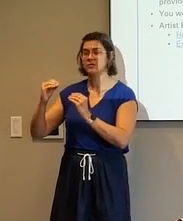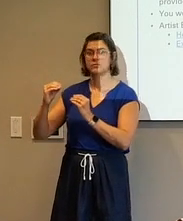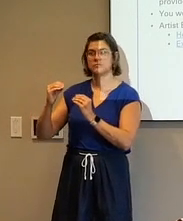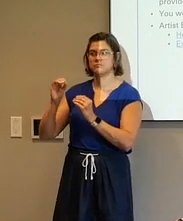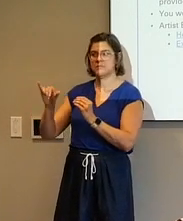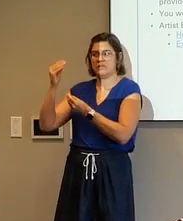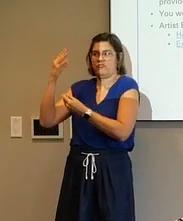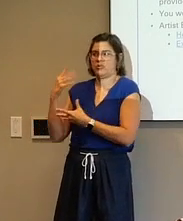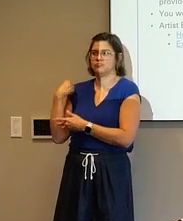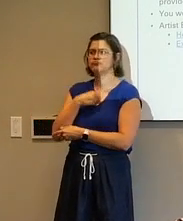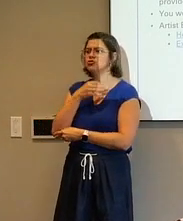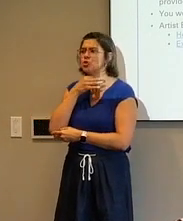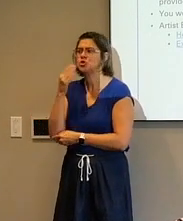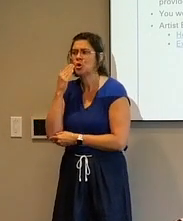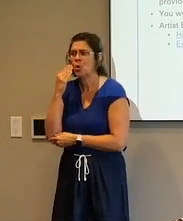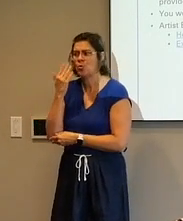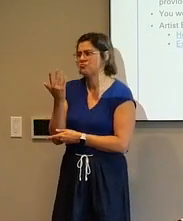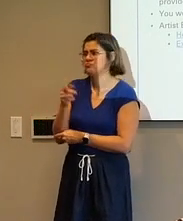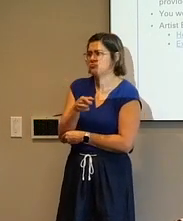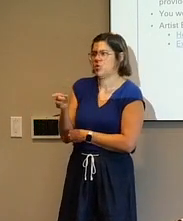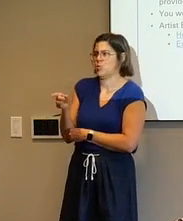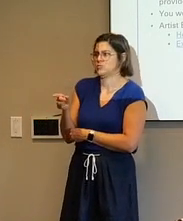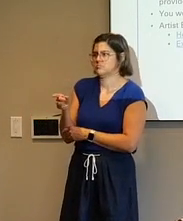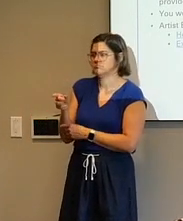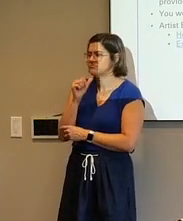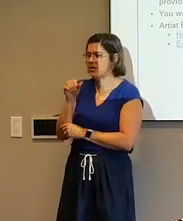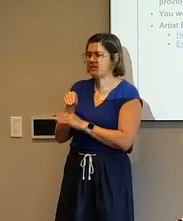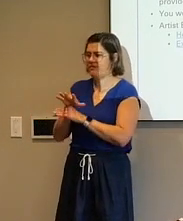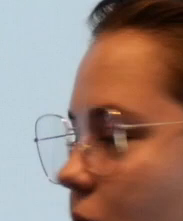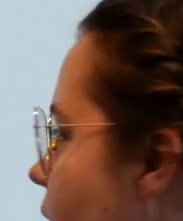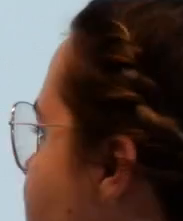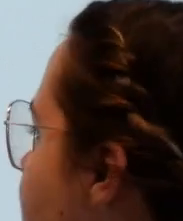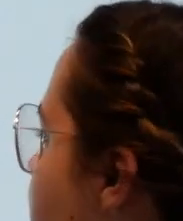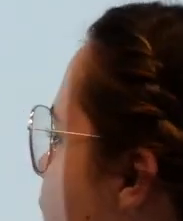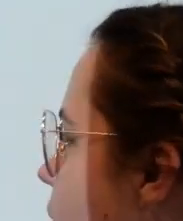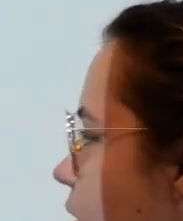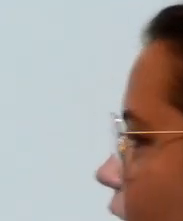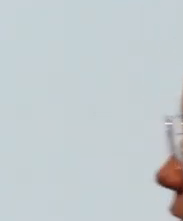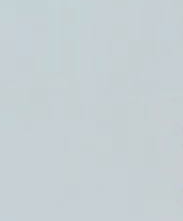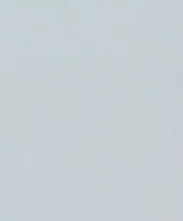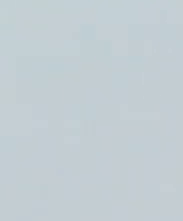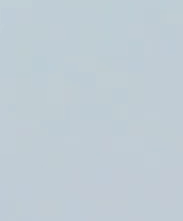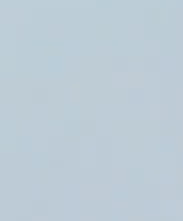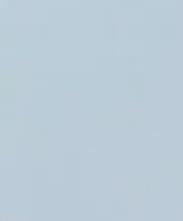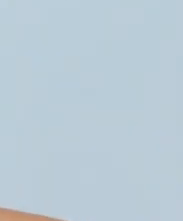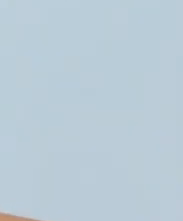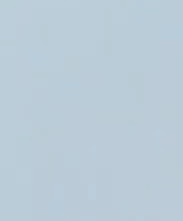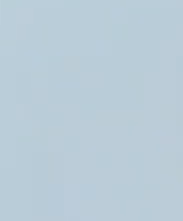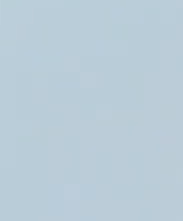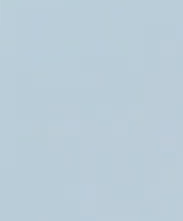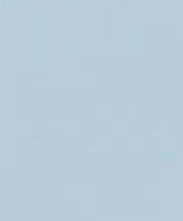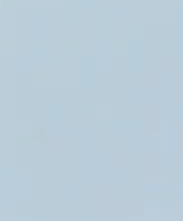that's just information we're curious to know. That's not going to affect the scale system in any way. And then right here, you'll see there's the